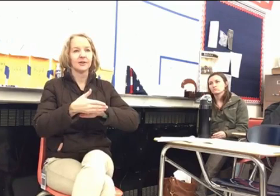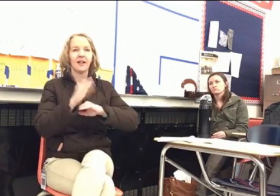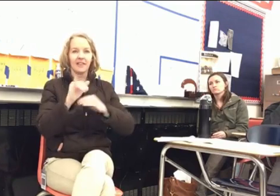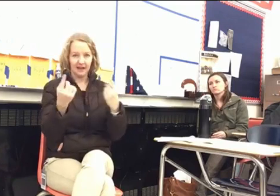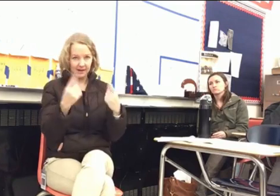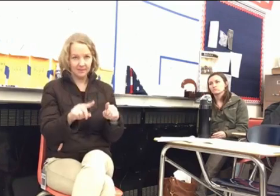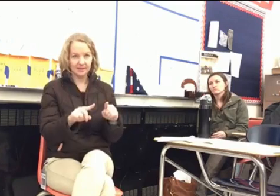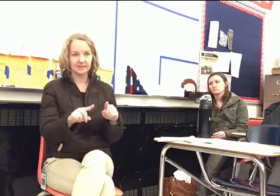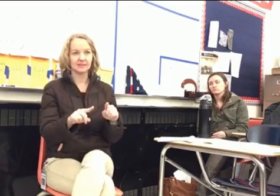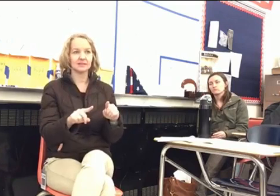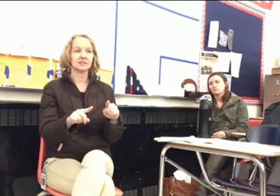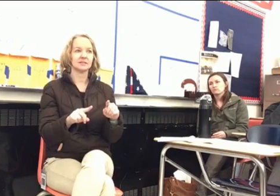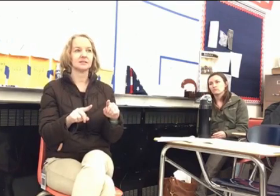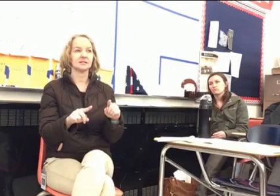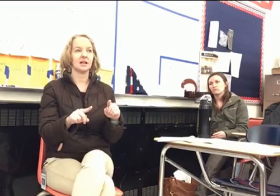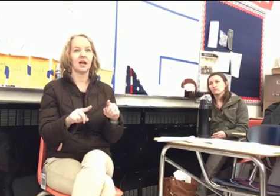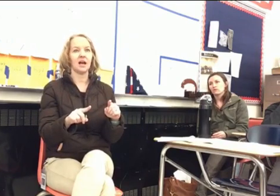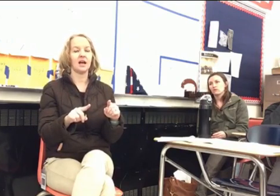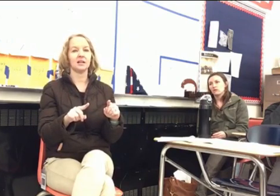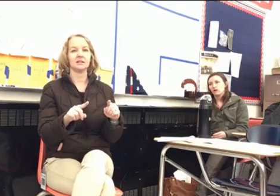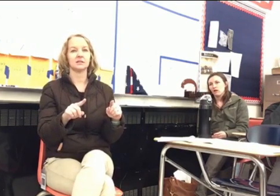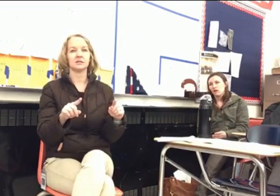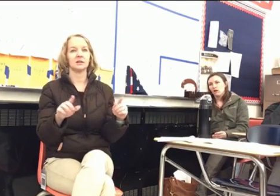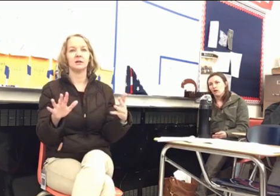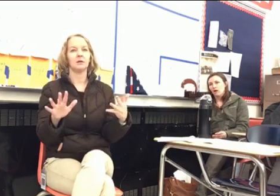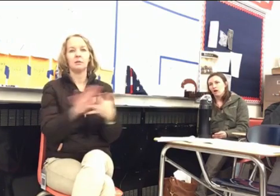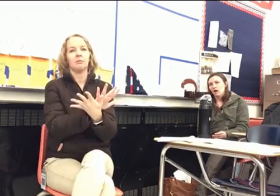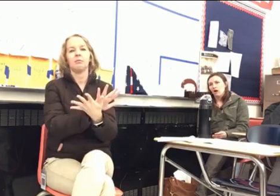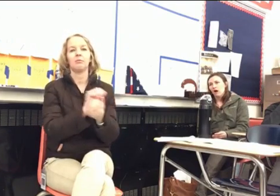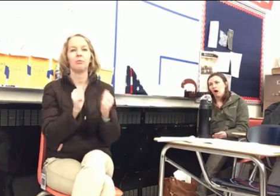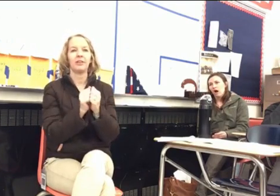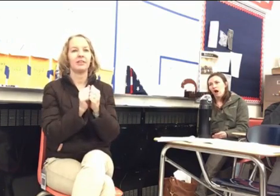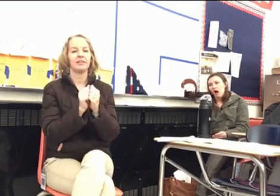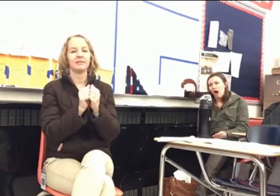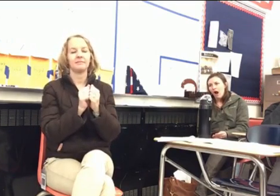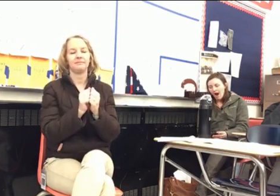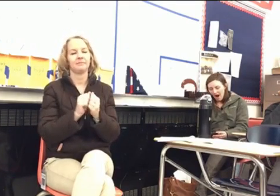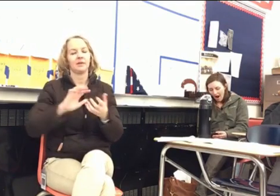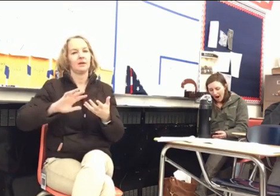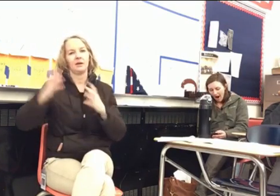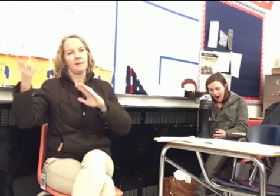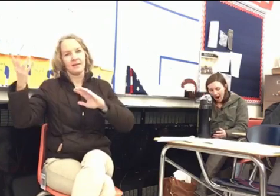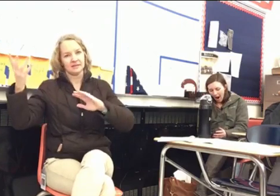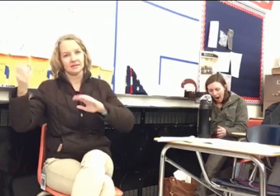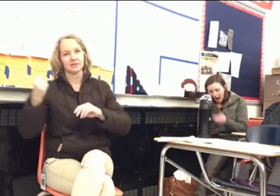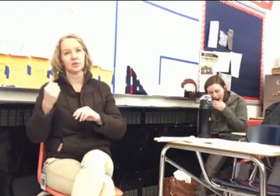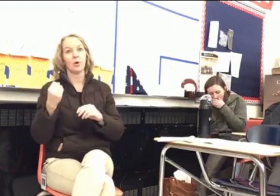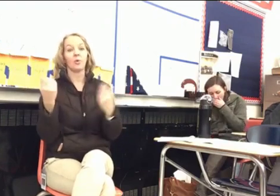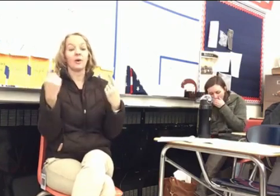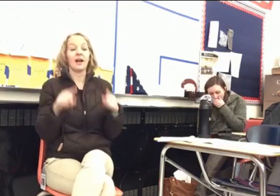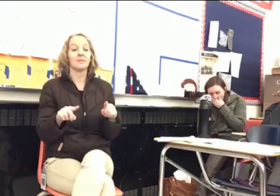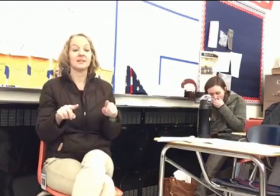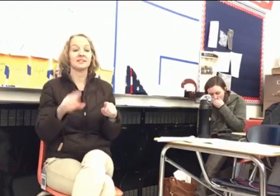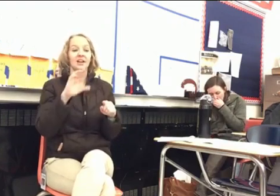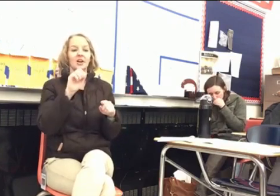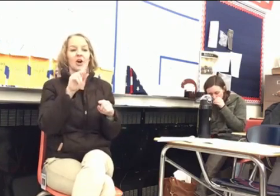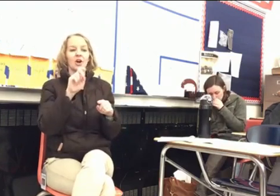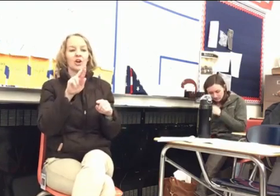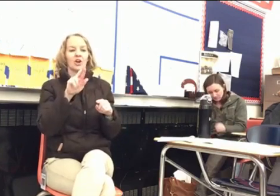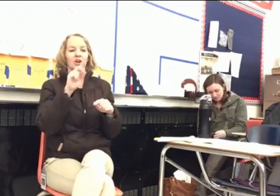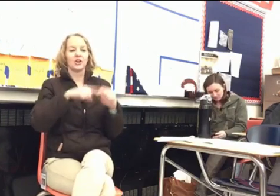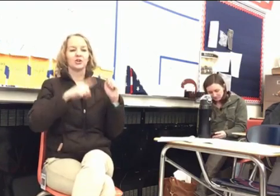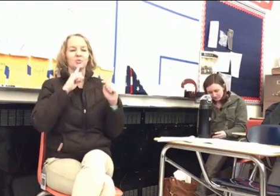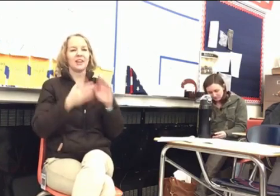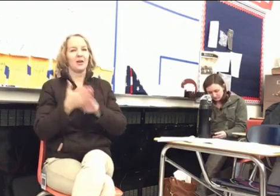that happens. That's basically completely plagued with scandal and things like that. And so what happens is that he couldn't really run.